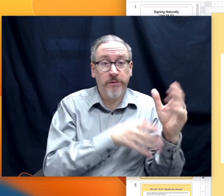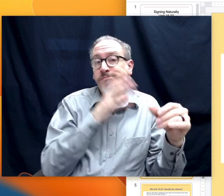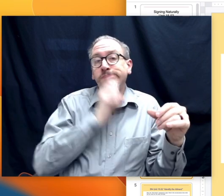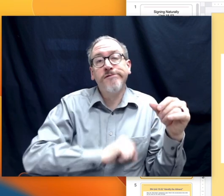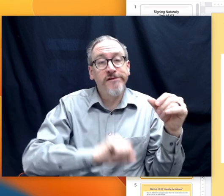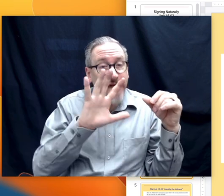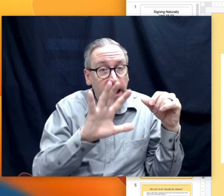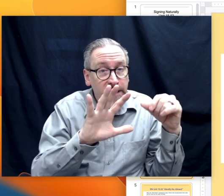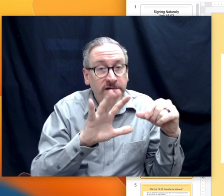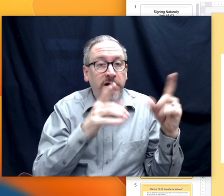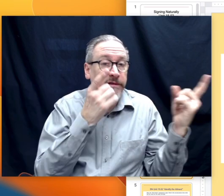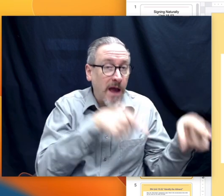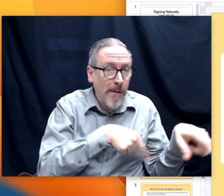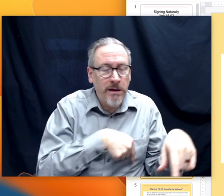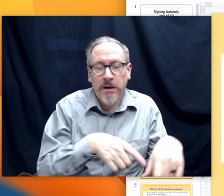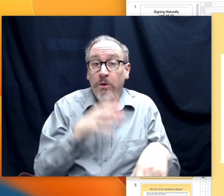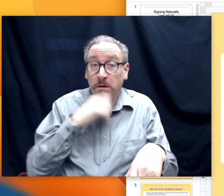you were